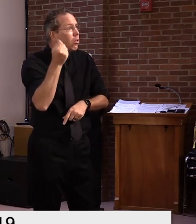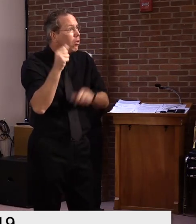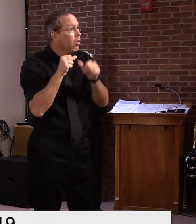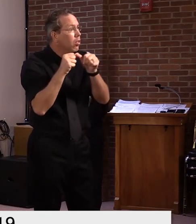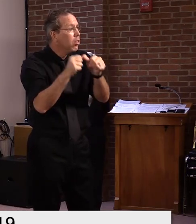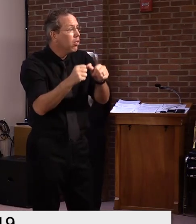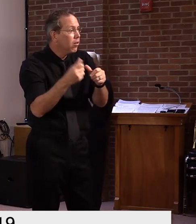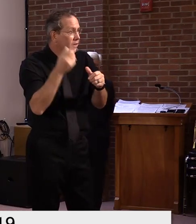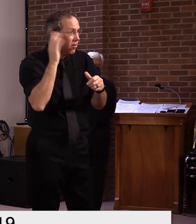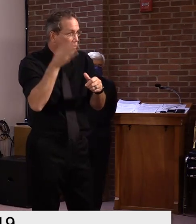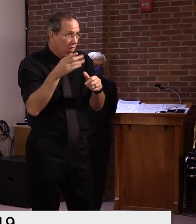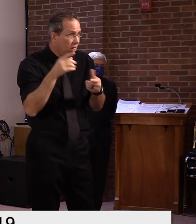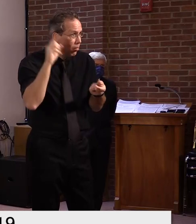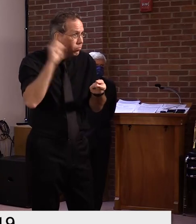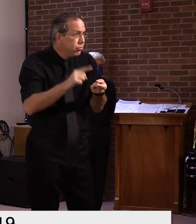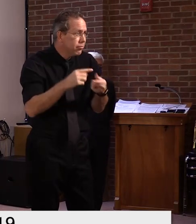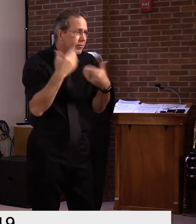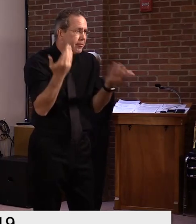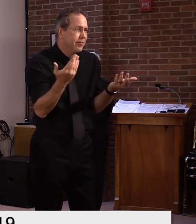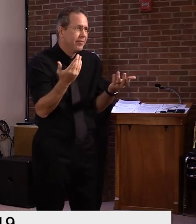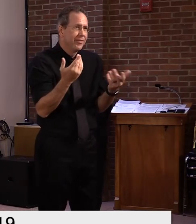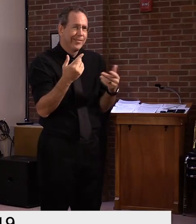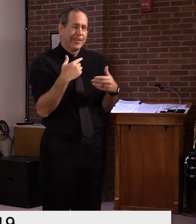incredible number for the state.